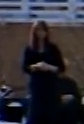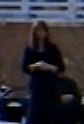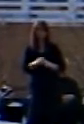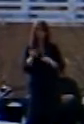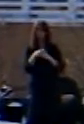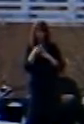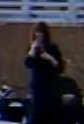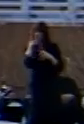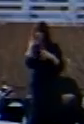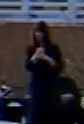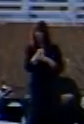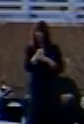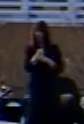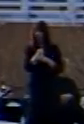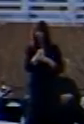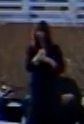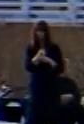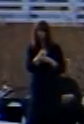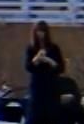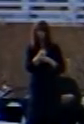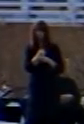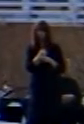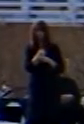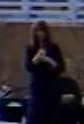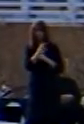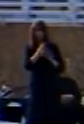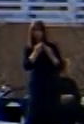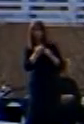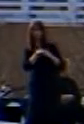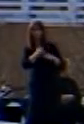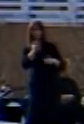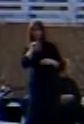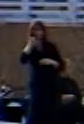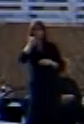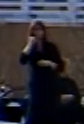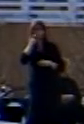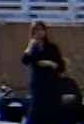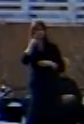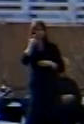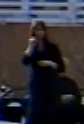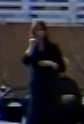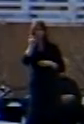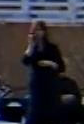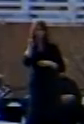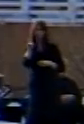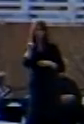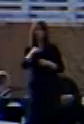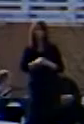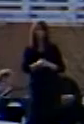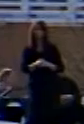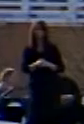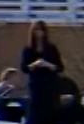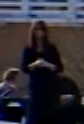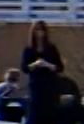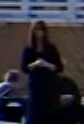The first recipient, his family comes from Jerusalem.